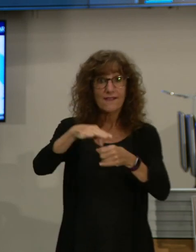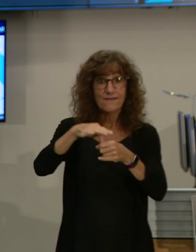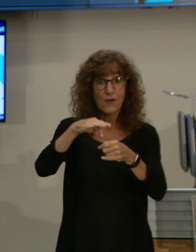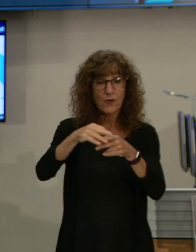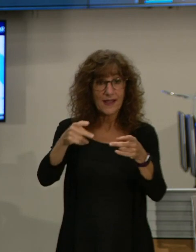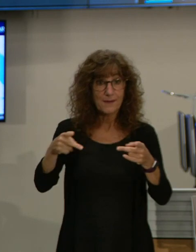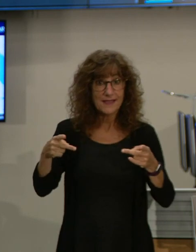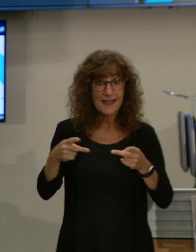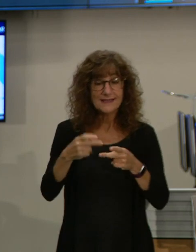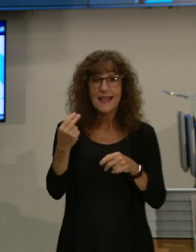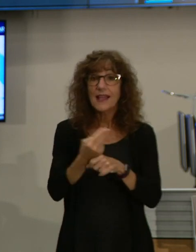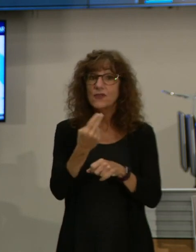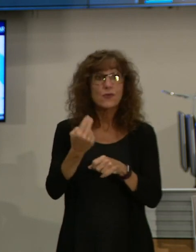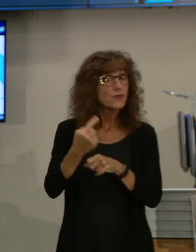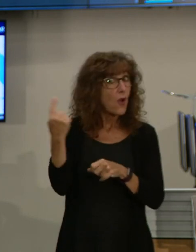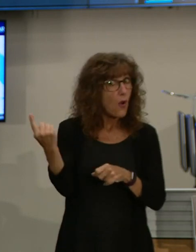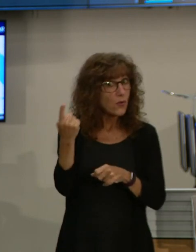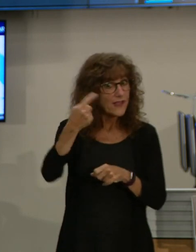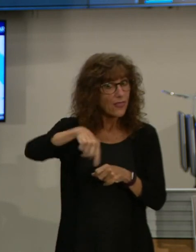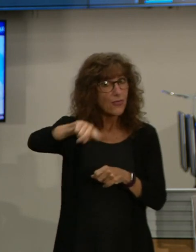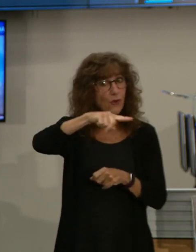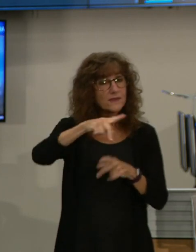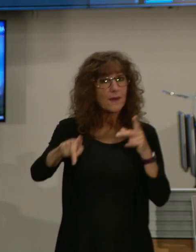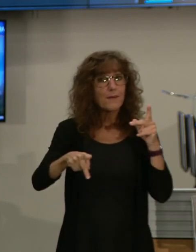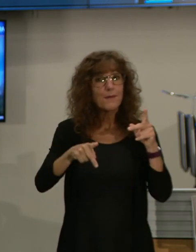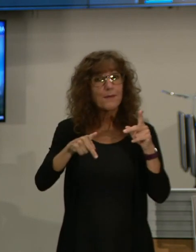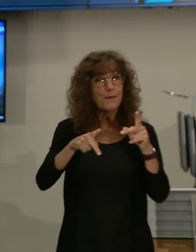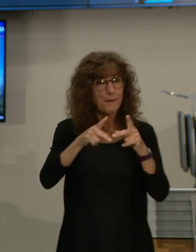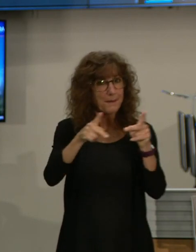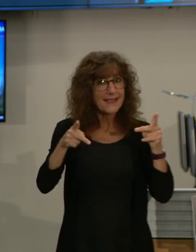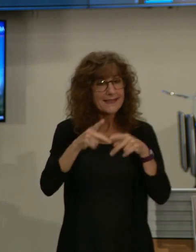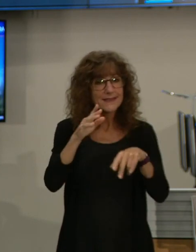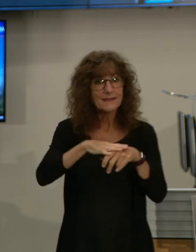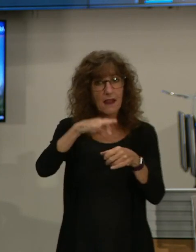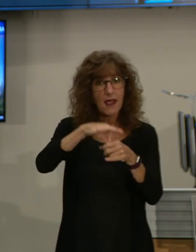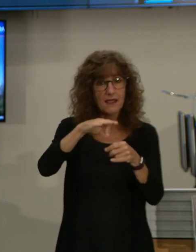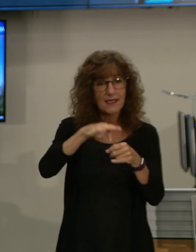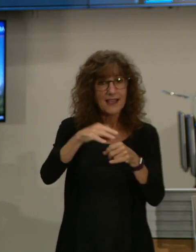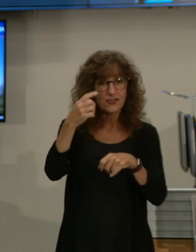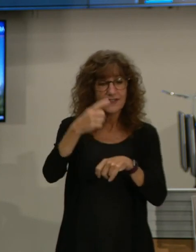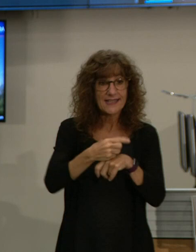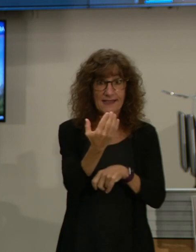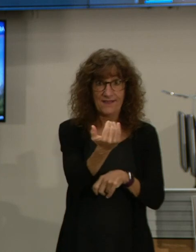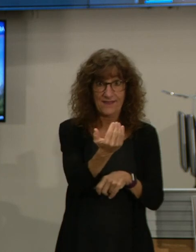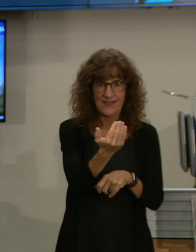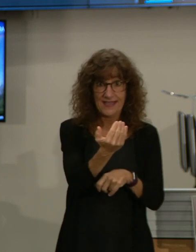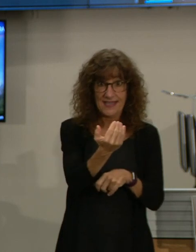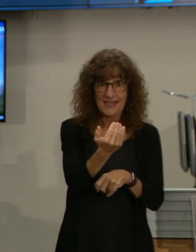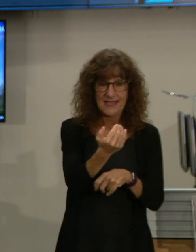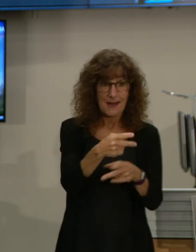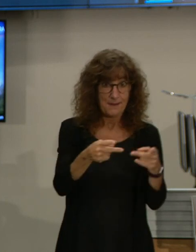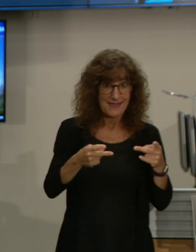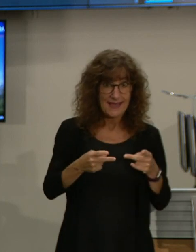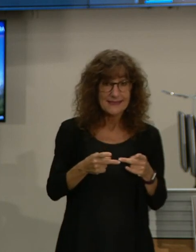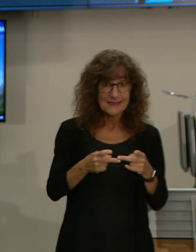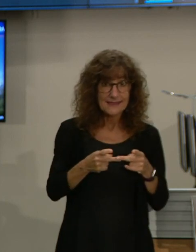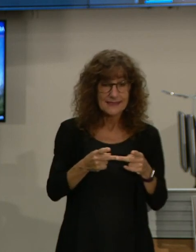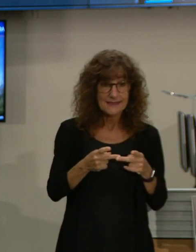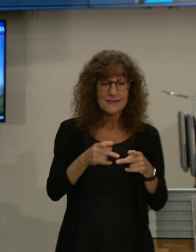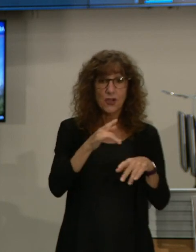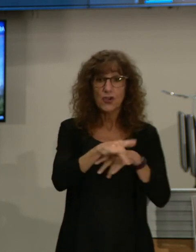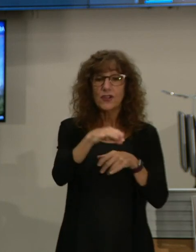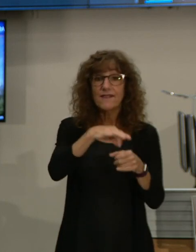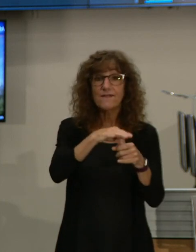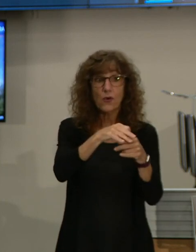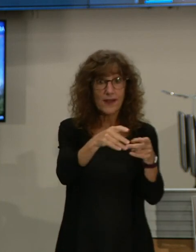locations and to use only those locations on Election Day. To expand early voting to 15 early